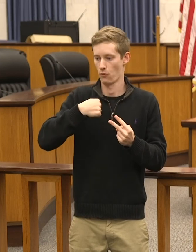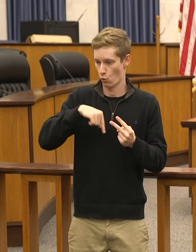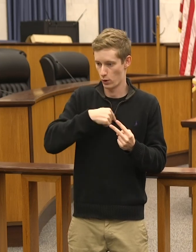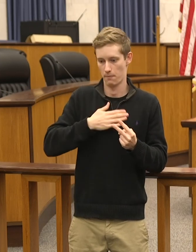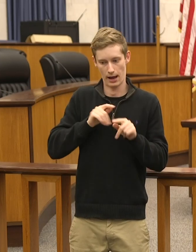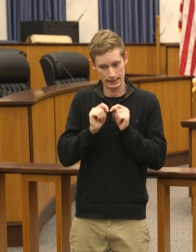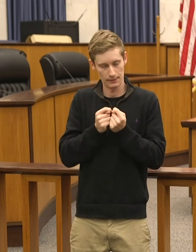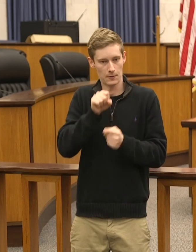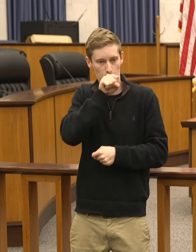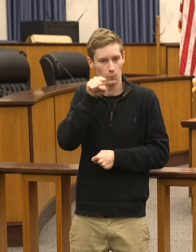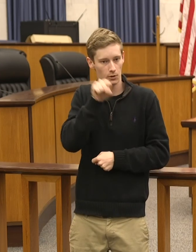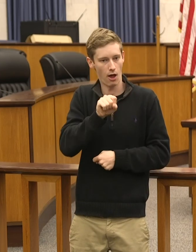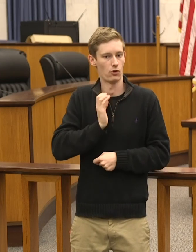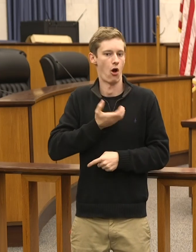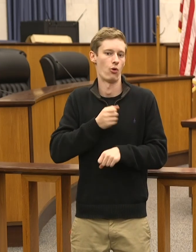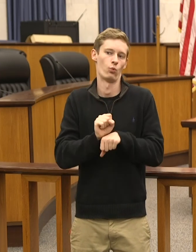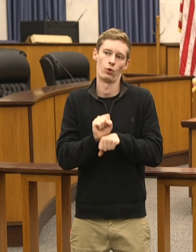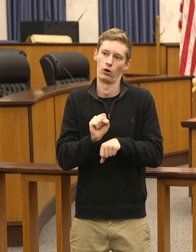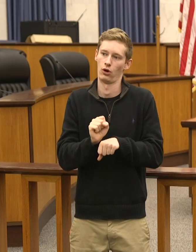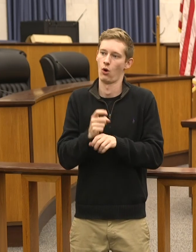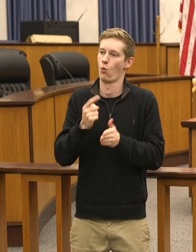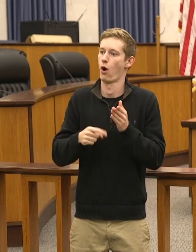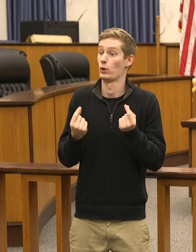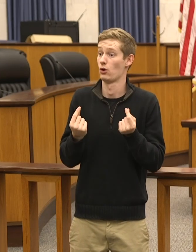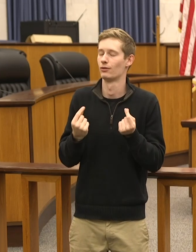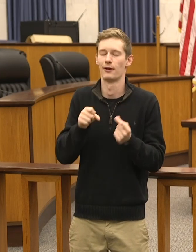am always humbled. I'm humbled by the